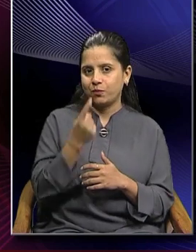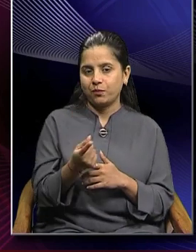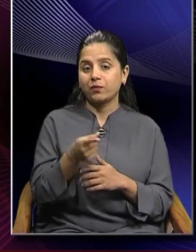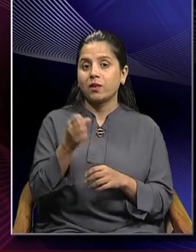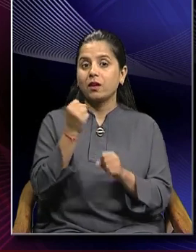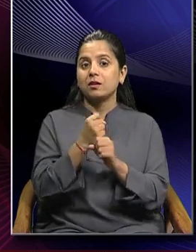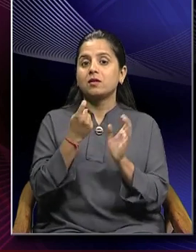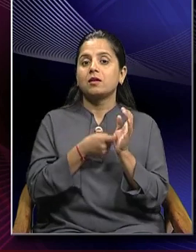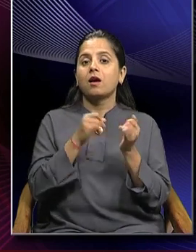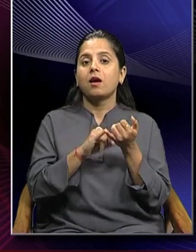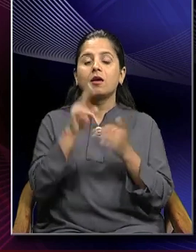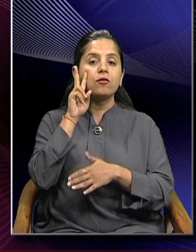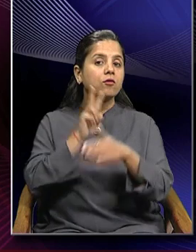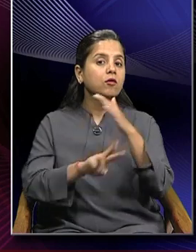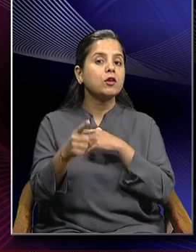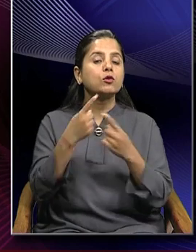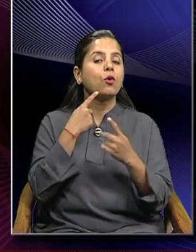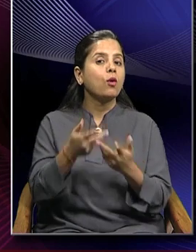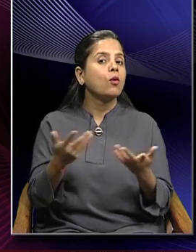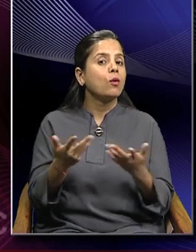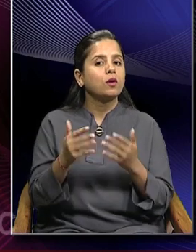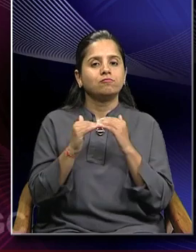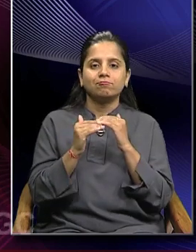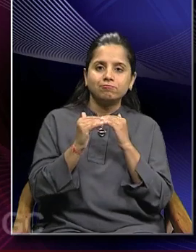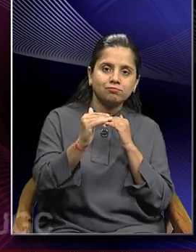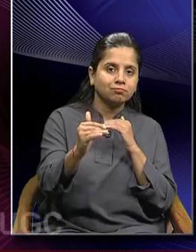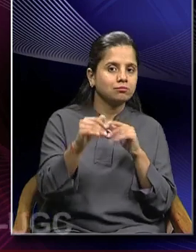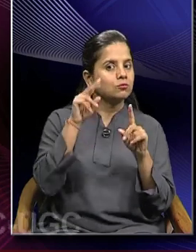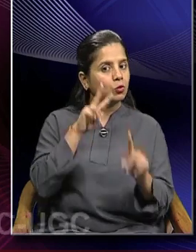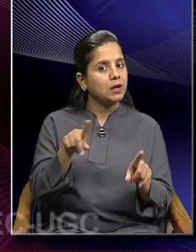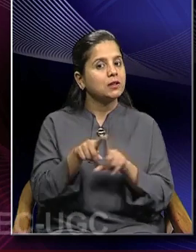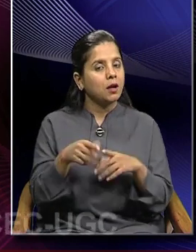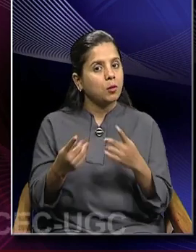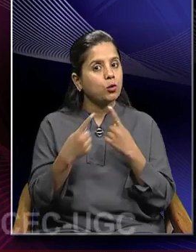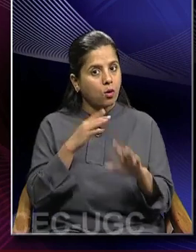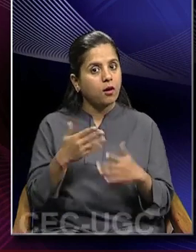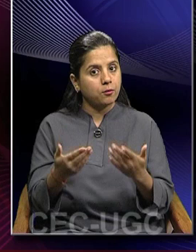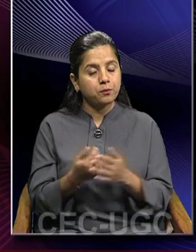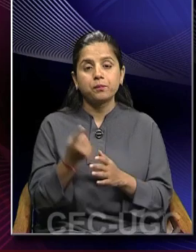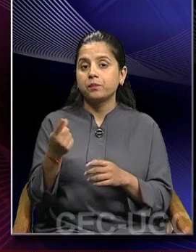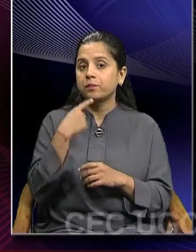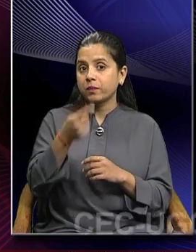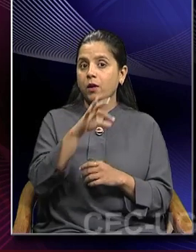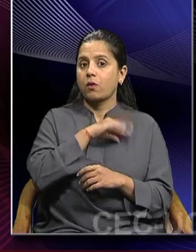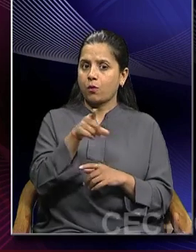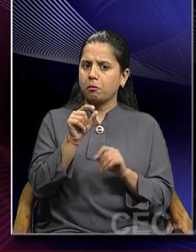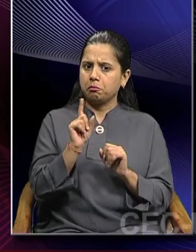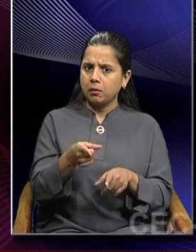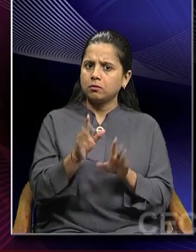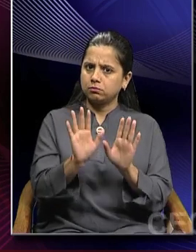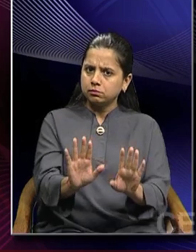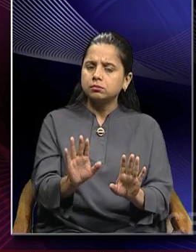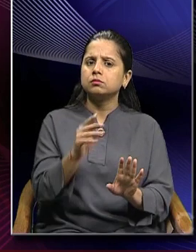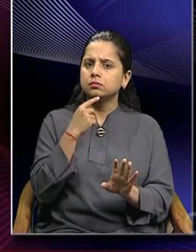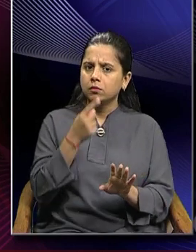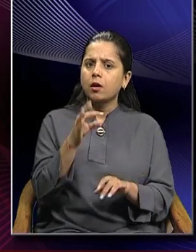GRS vision talks about the sustainability aspect also. It says that your profit should be there, profit should